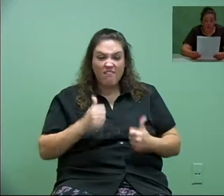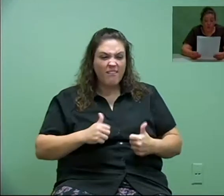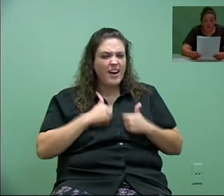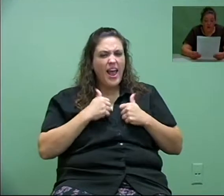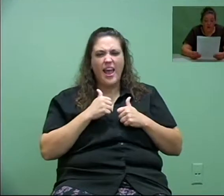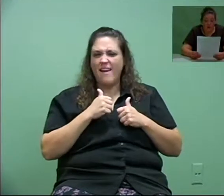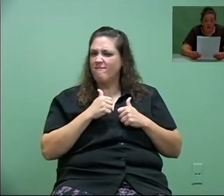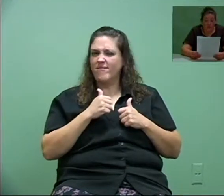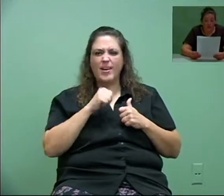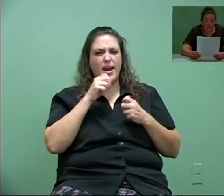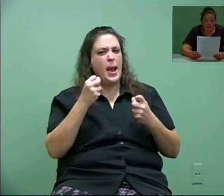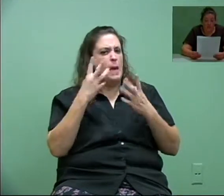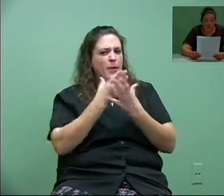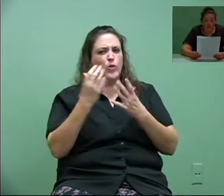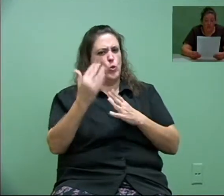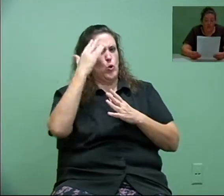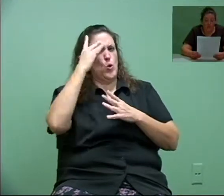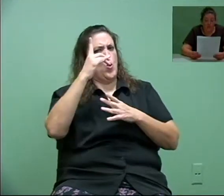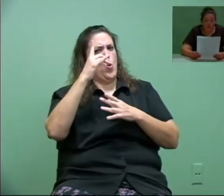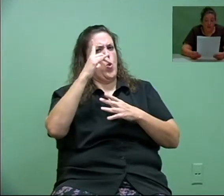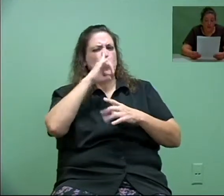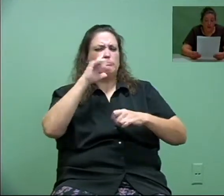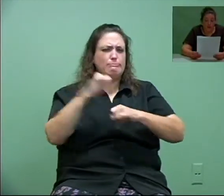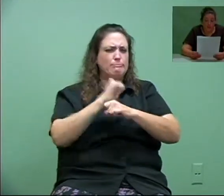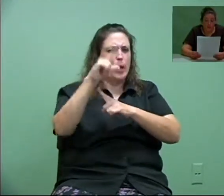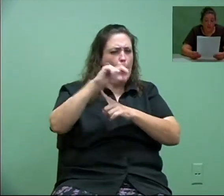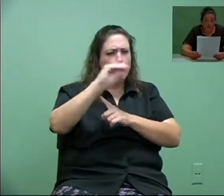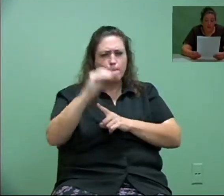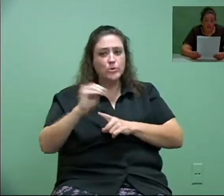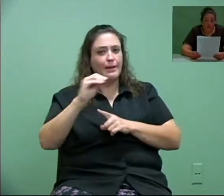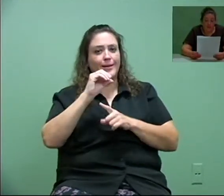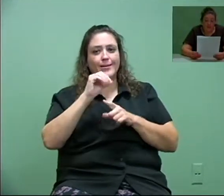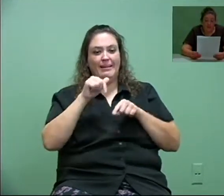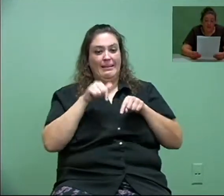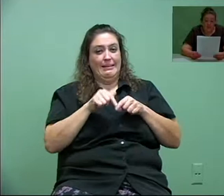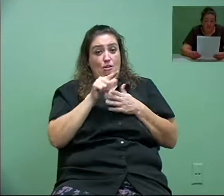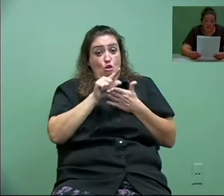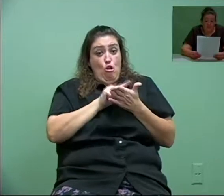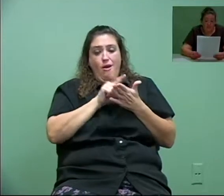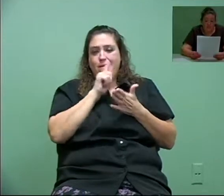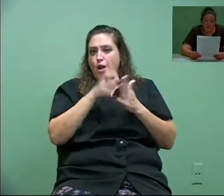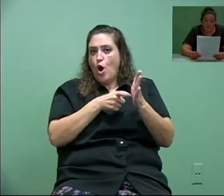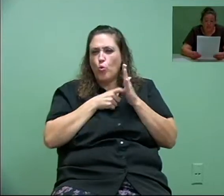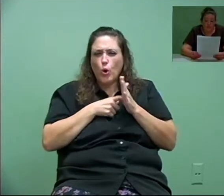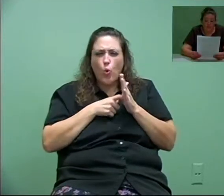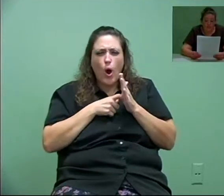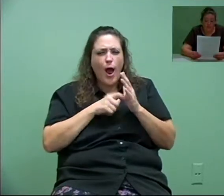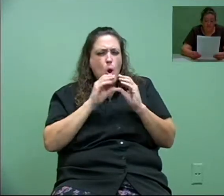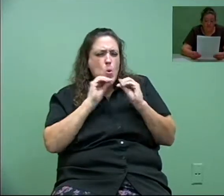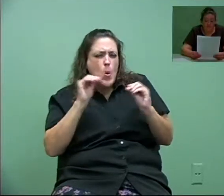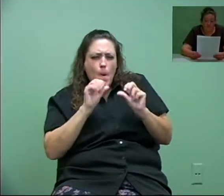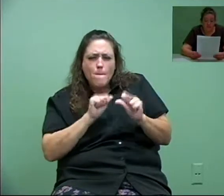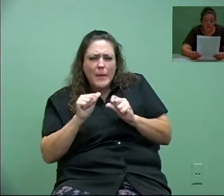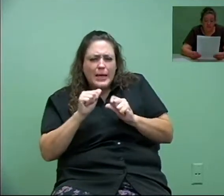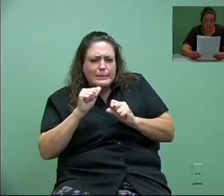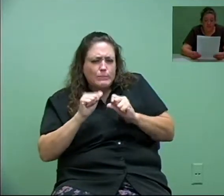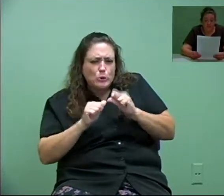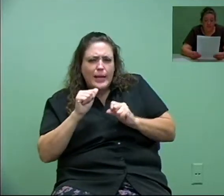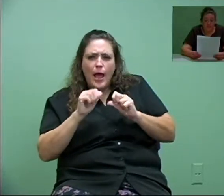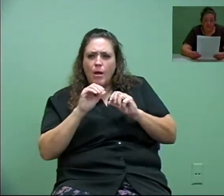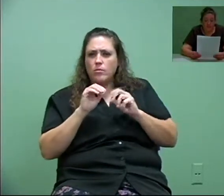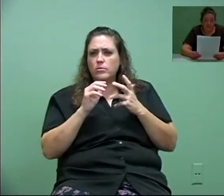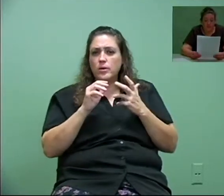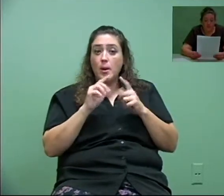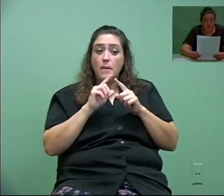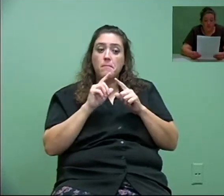require proof that overcomes every possible doubt. If the evidence leaves you firmly convinced that